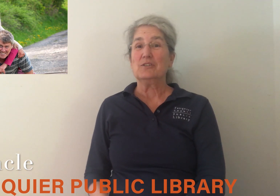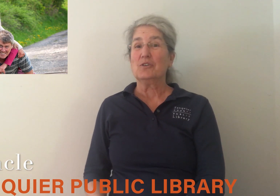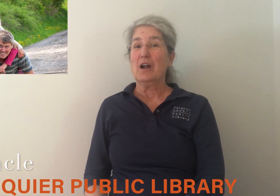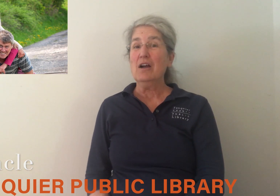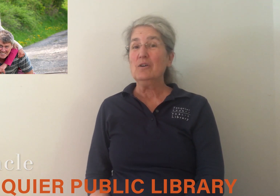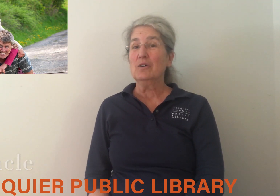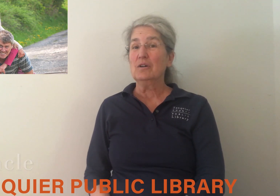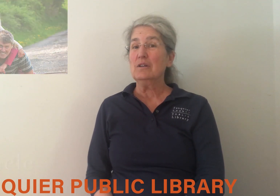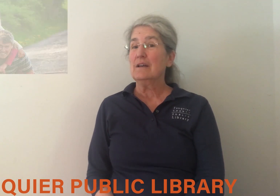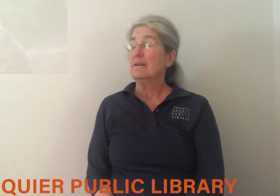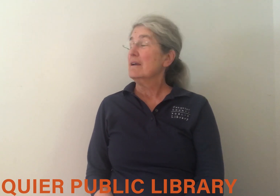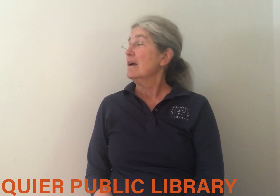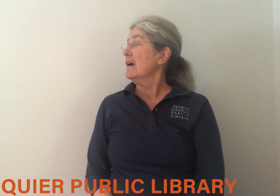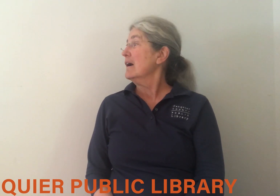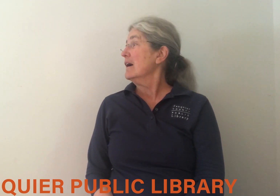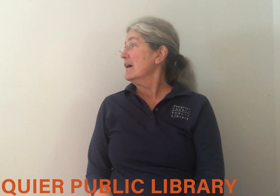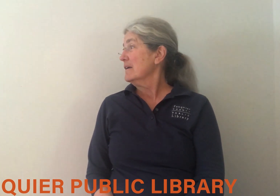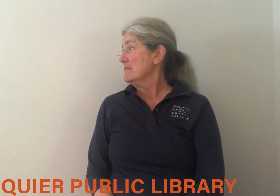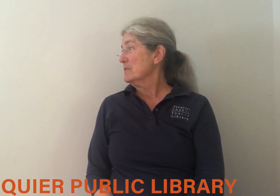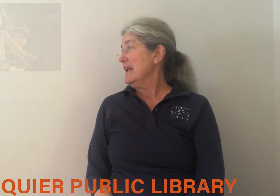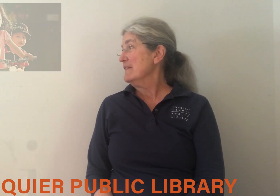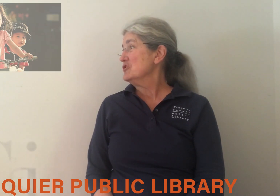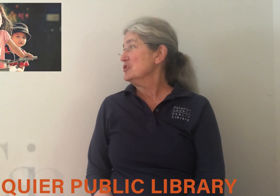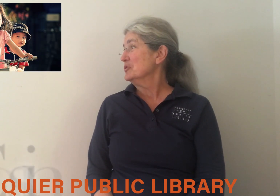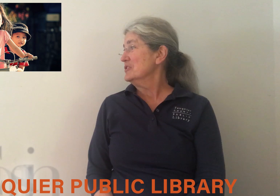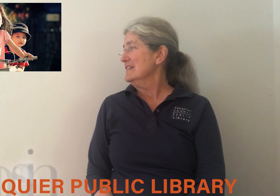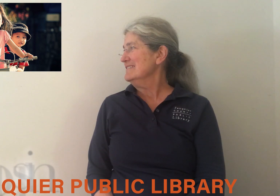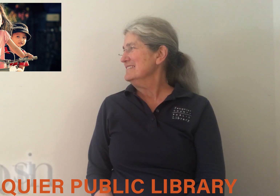your uncle are going to have children,